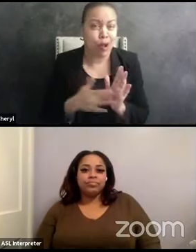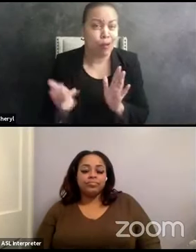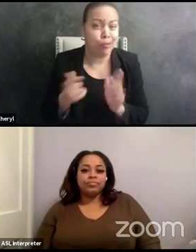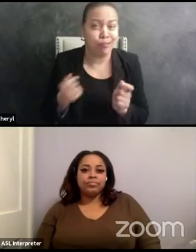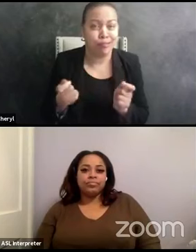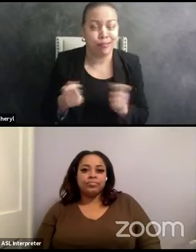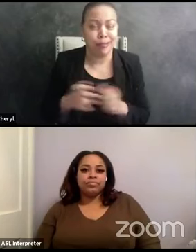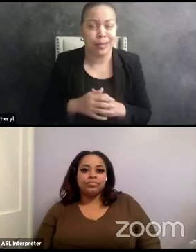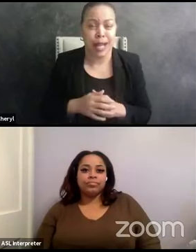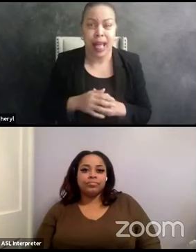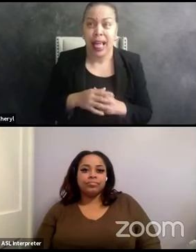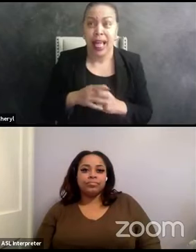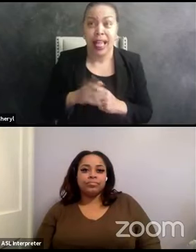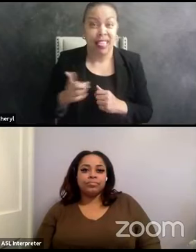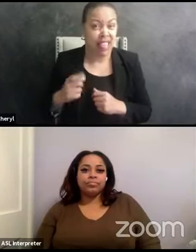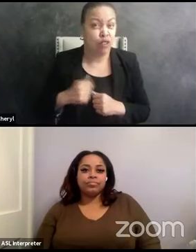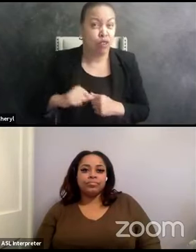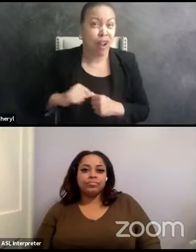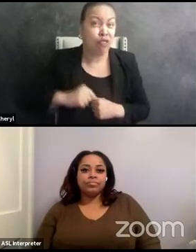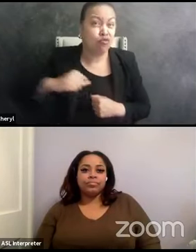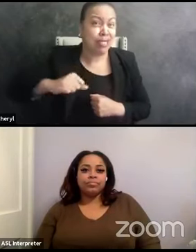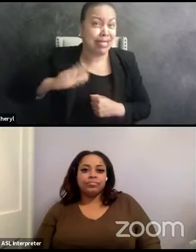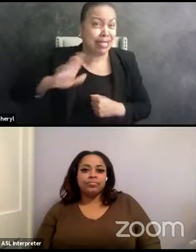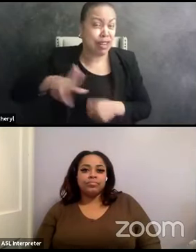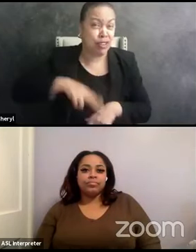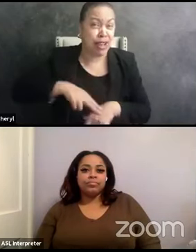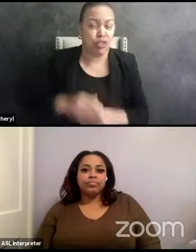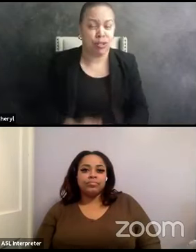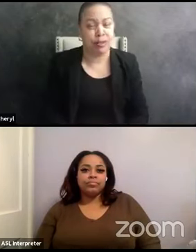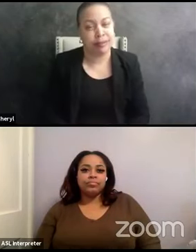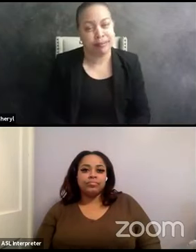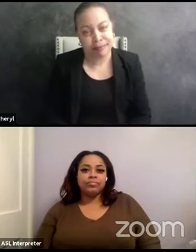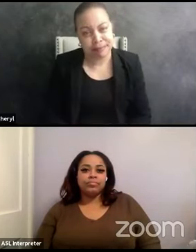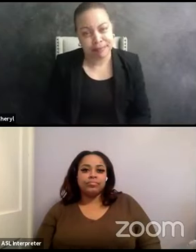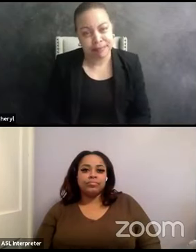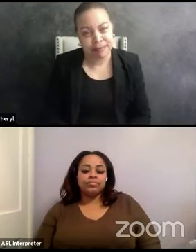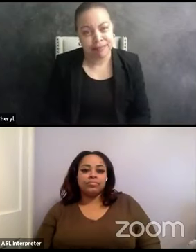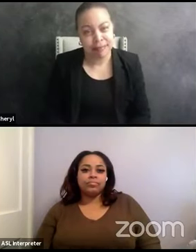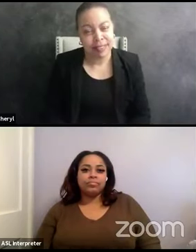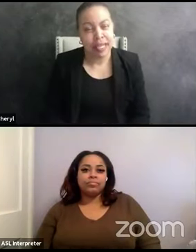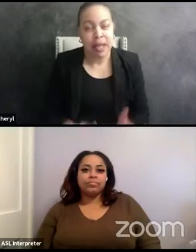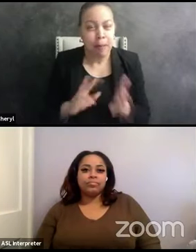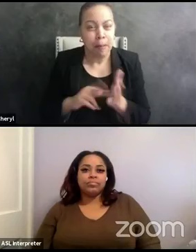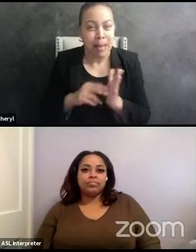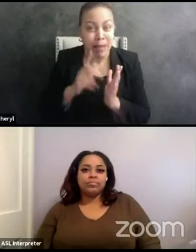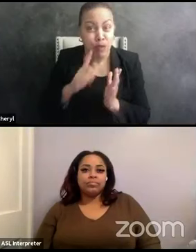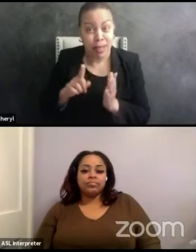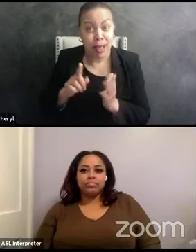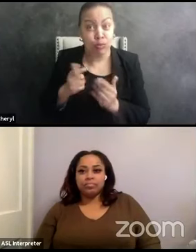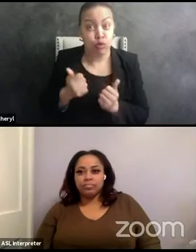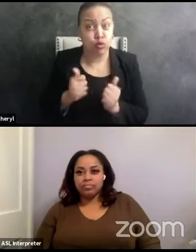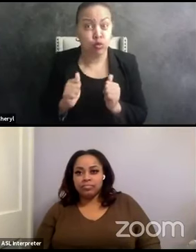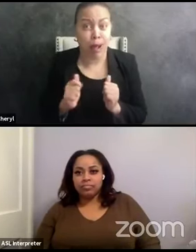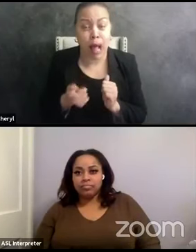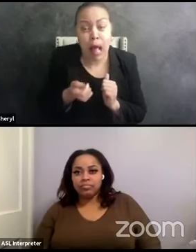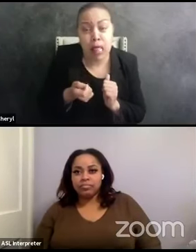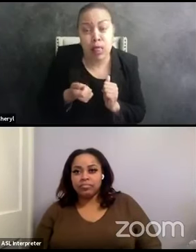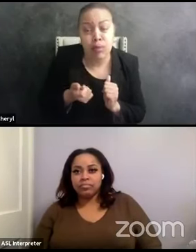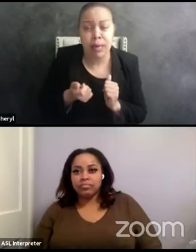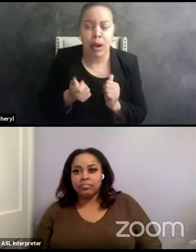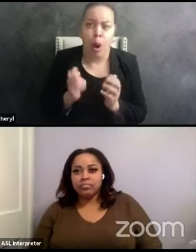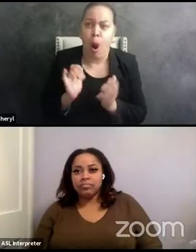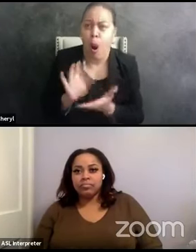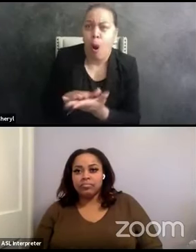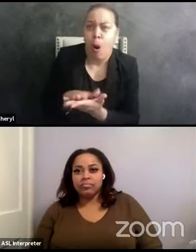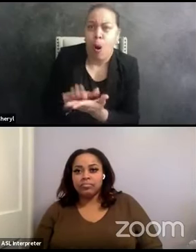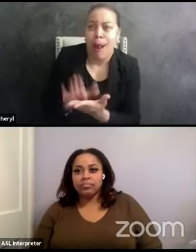and that they're fighting that nature. And so it's virtuous for them to get halfway there because they're fighting that